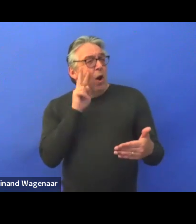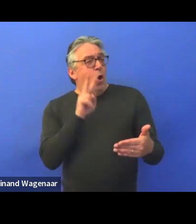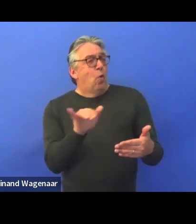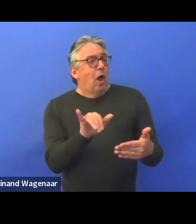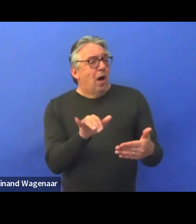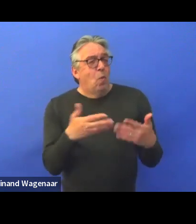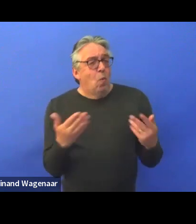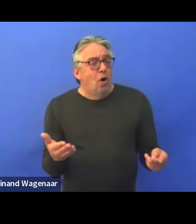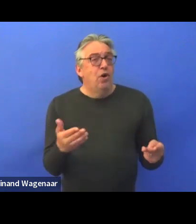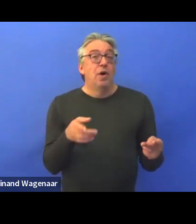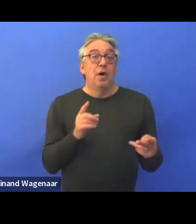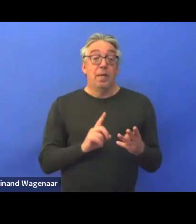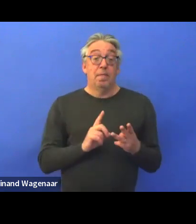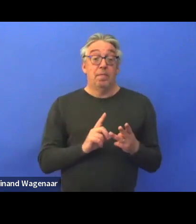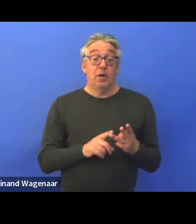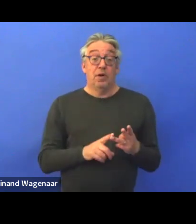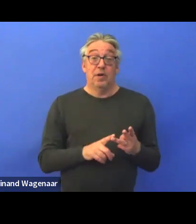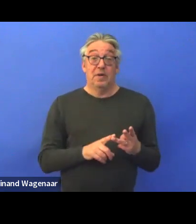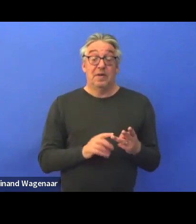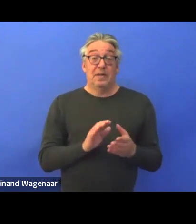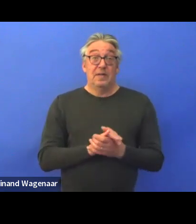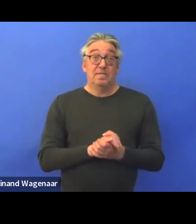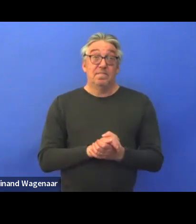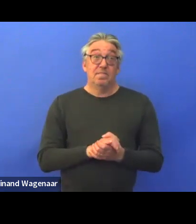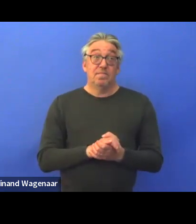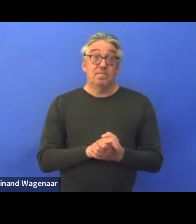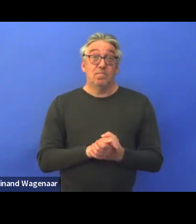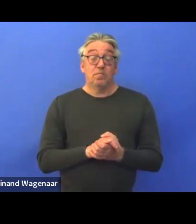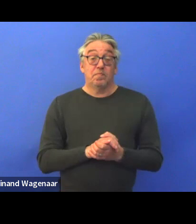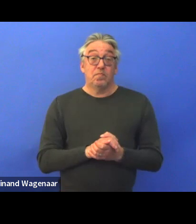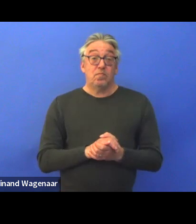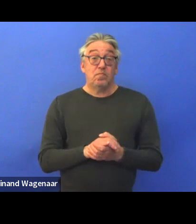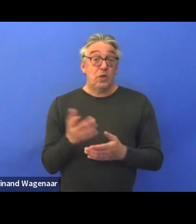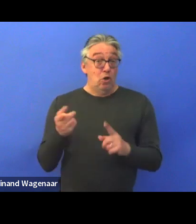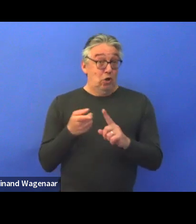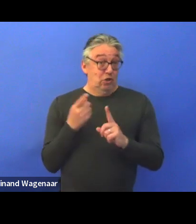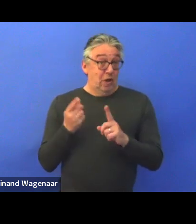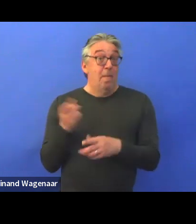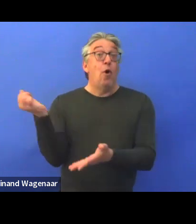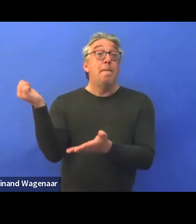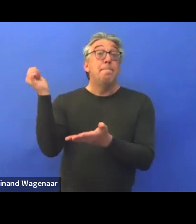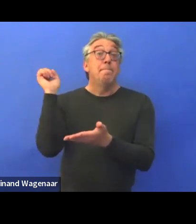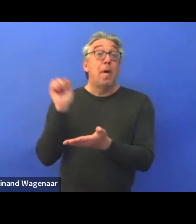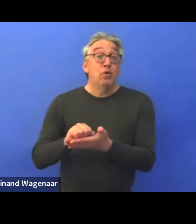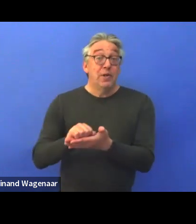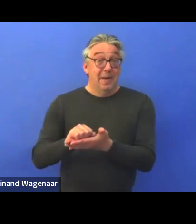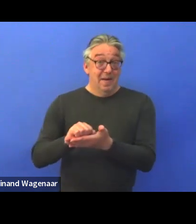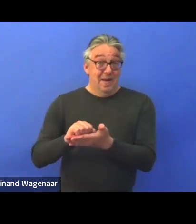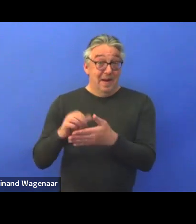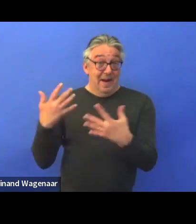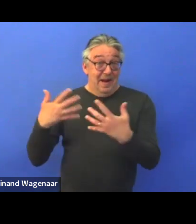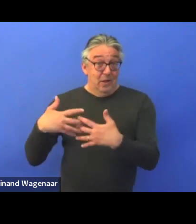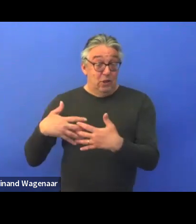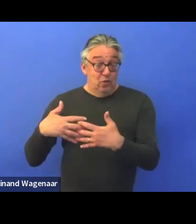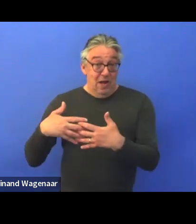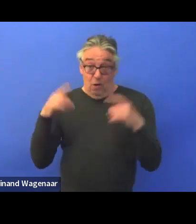And publishing industry, in some places, very technical, there's lots involved, and the